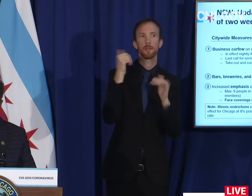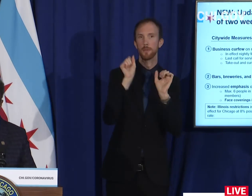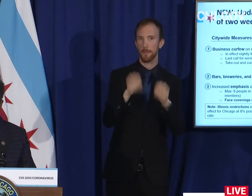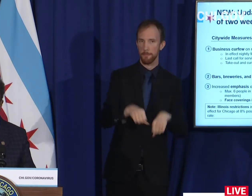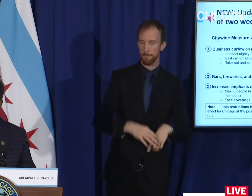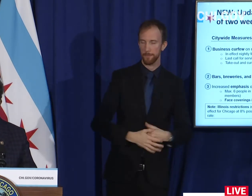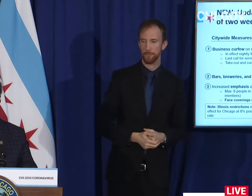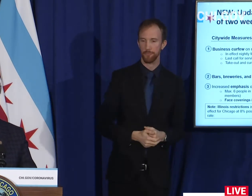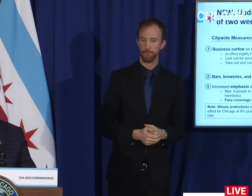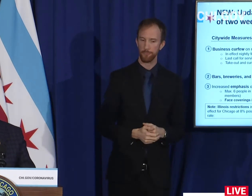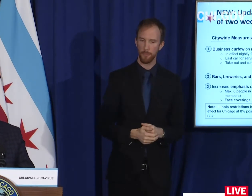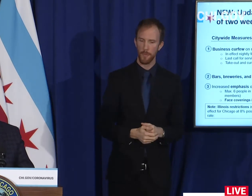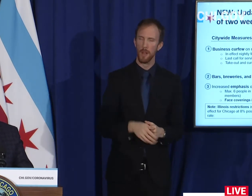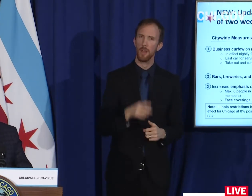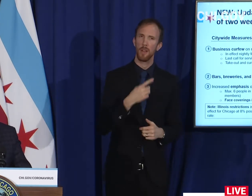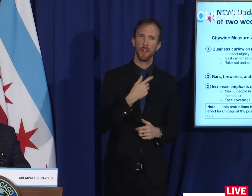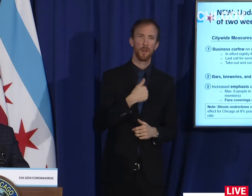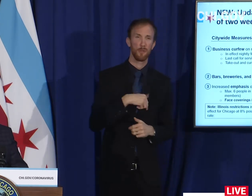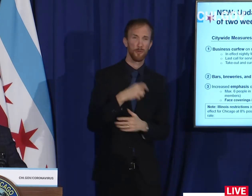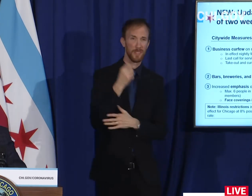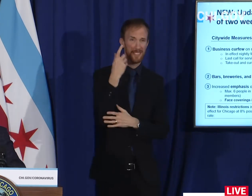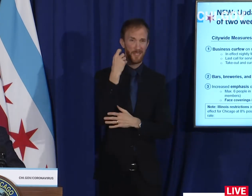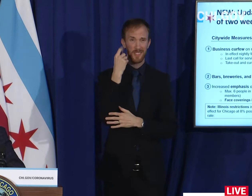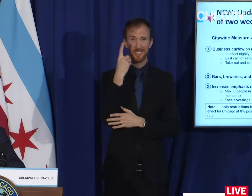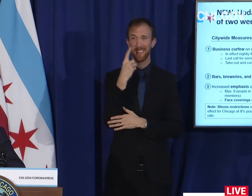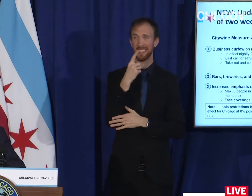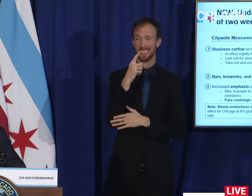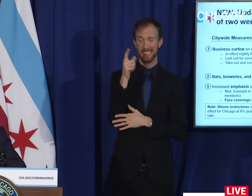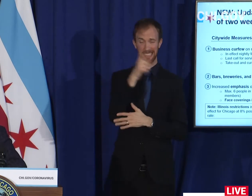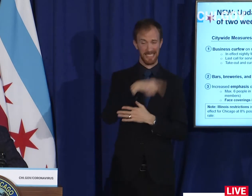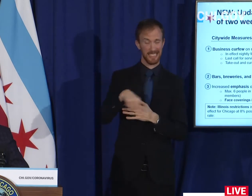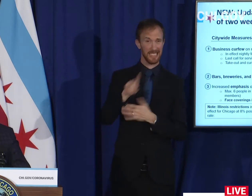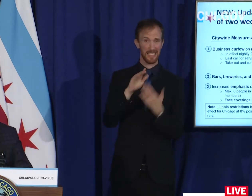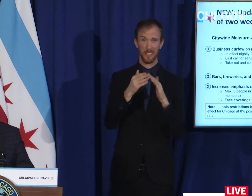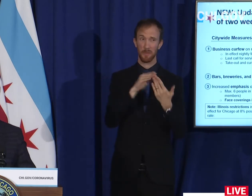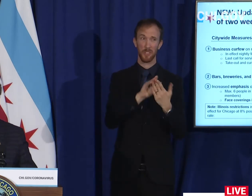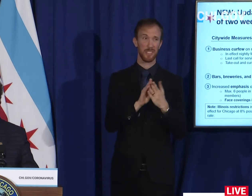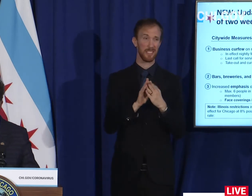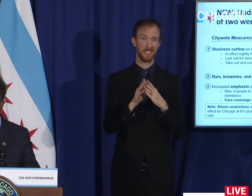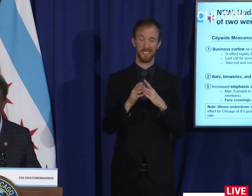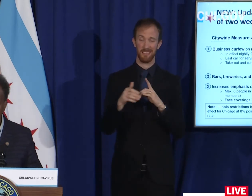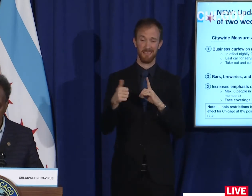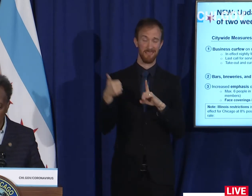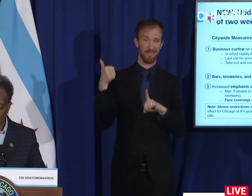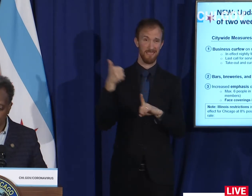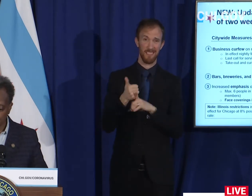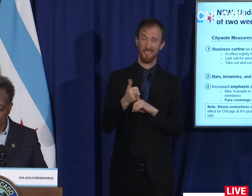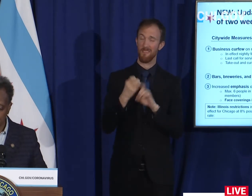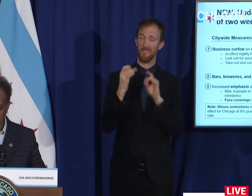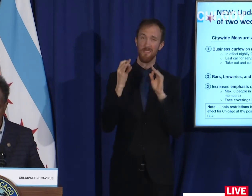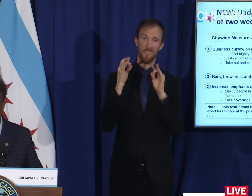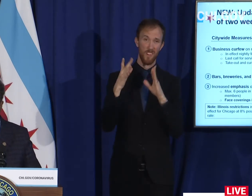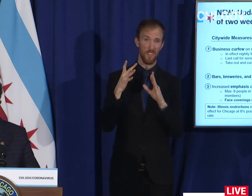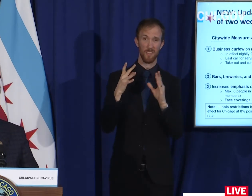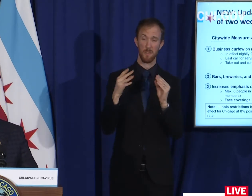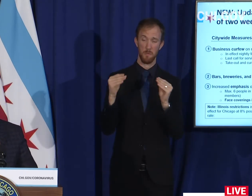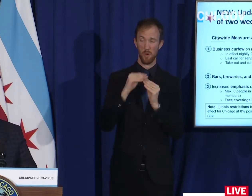understand how disproportionately you have been affected by this terrible, terrible